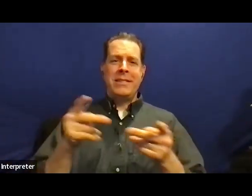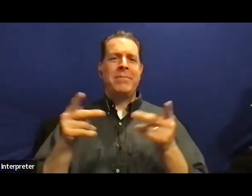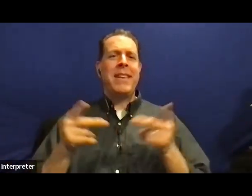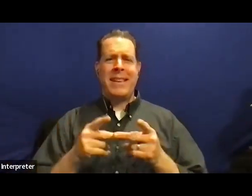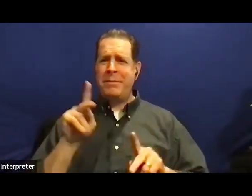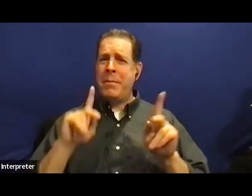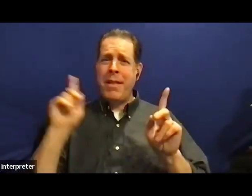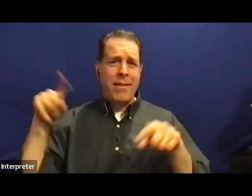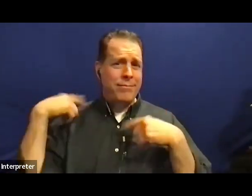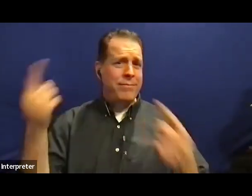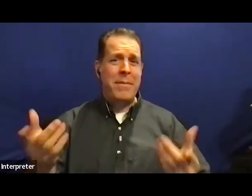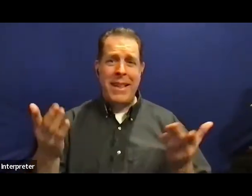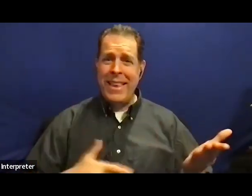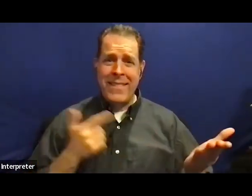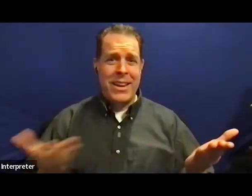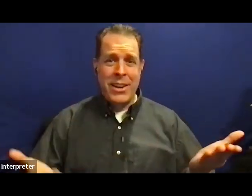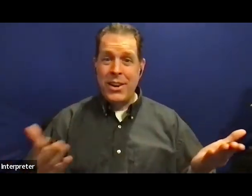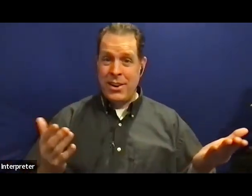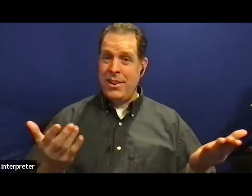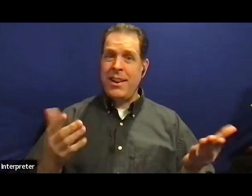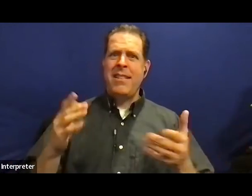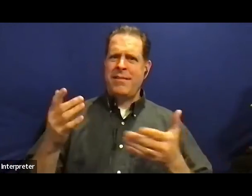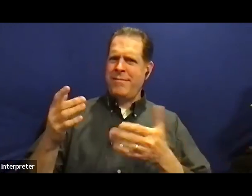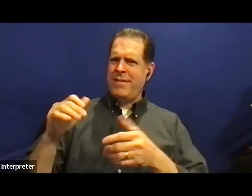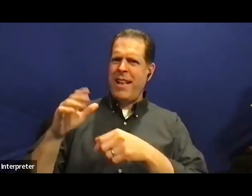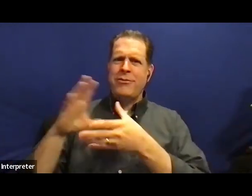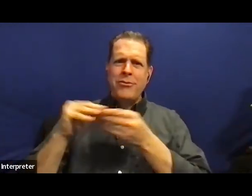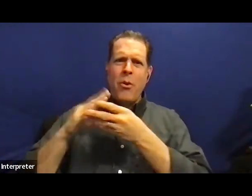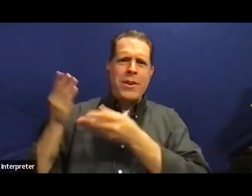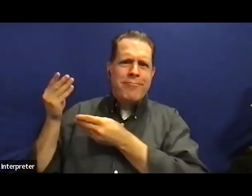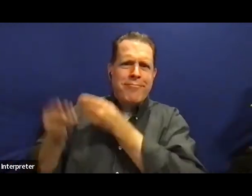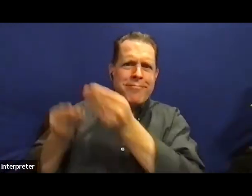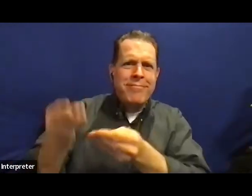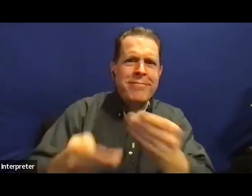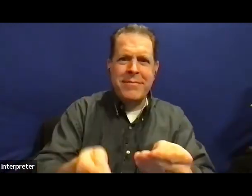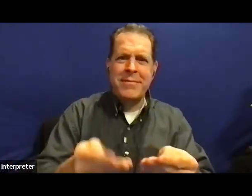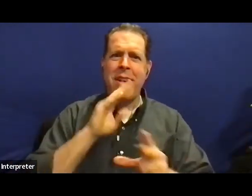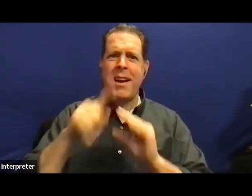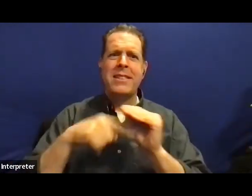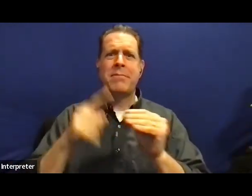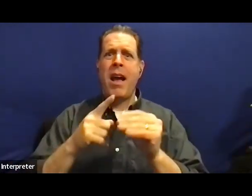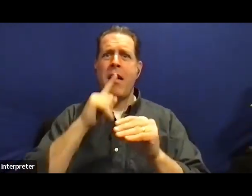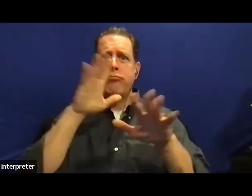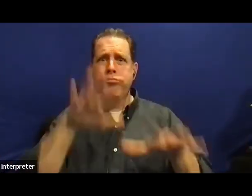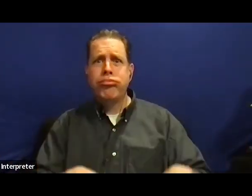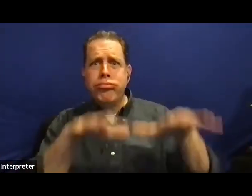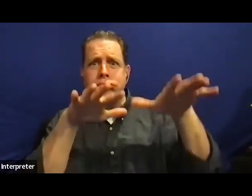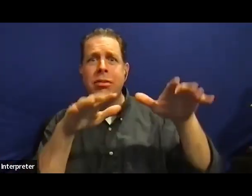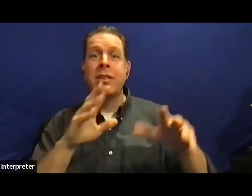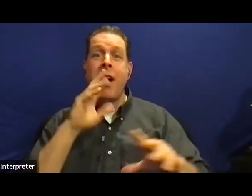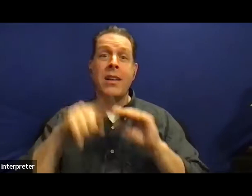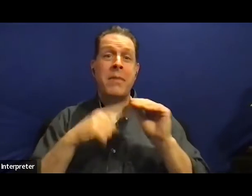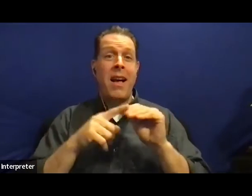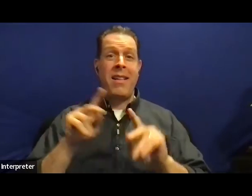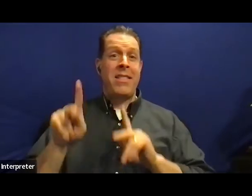always lived. Our creation stories tell us of a time of a great flood. Our people